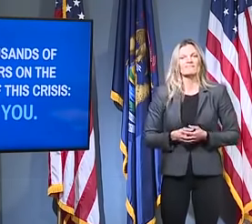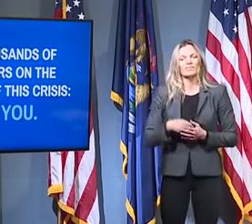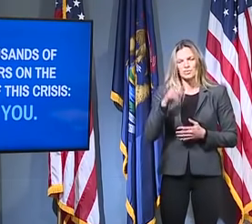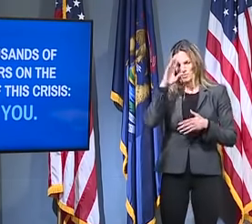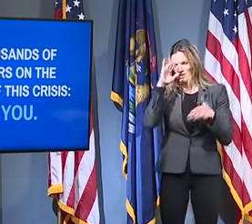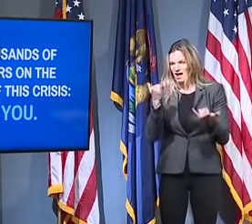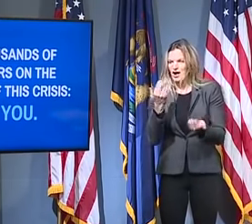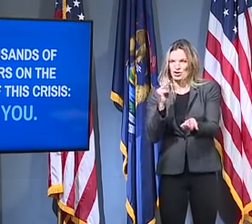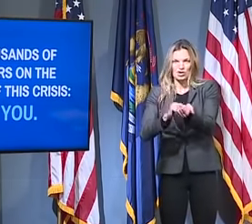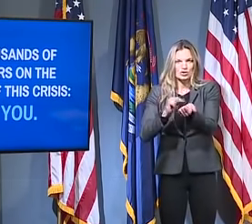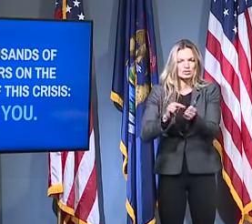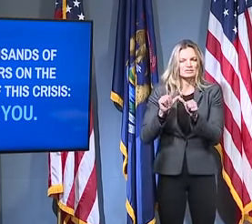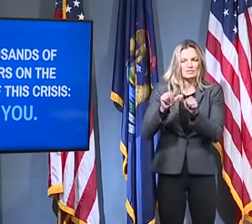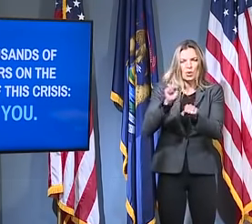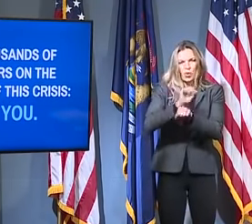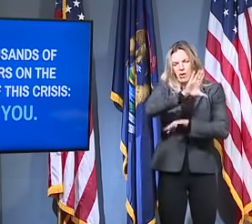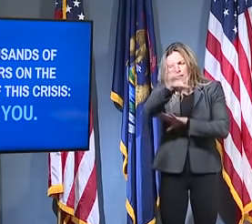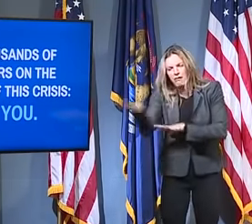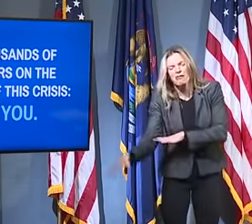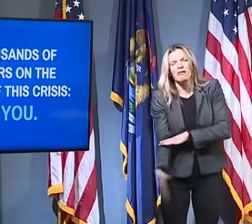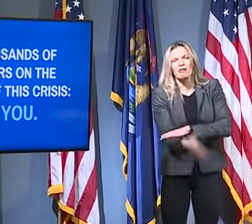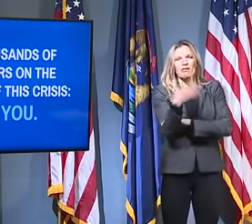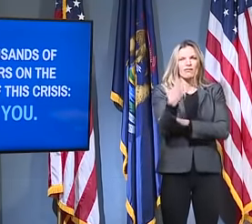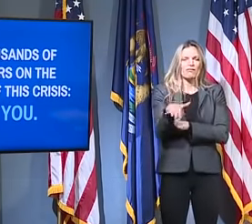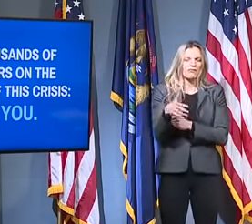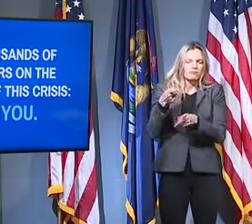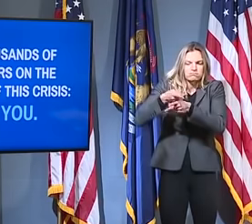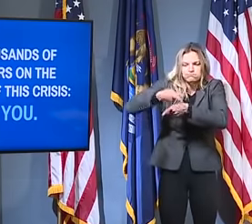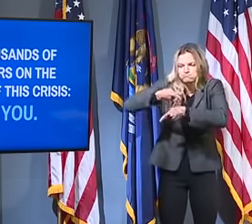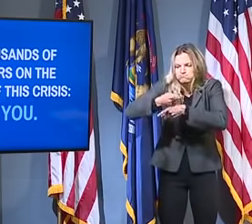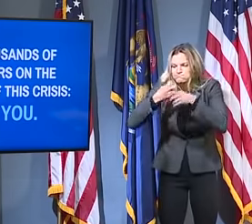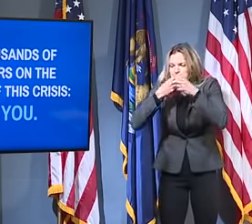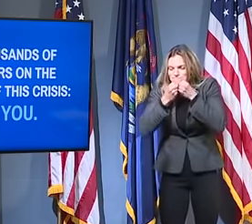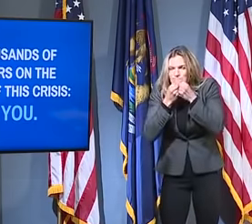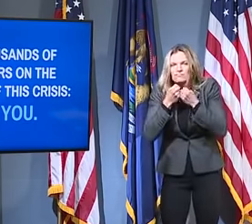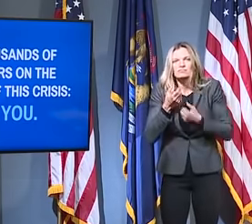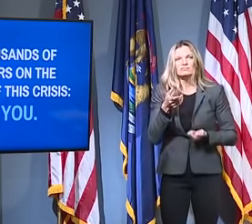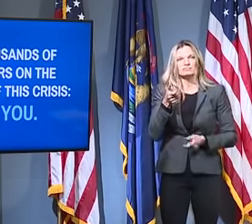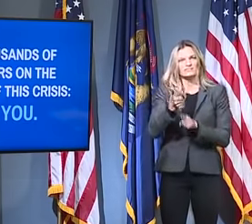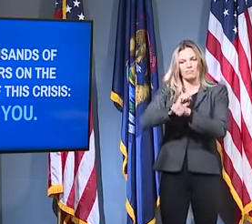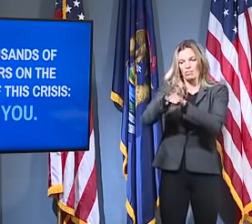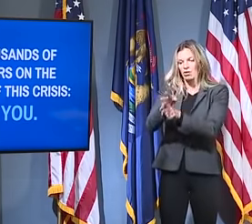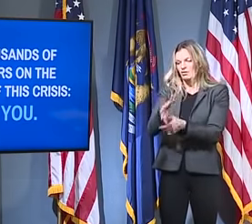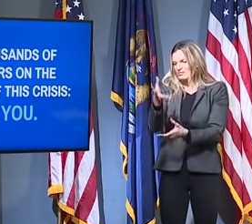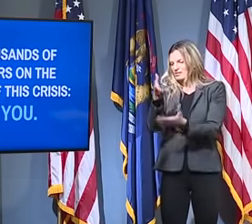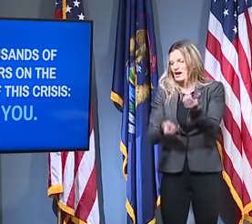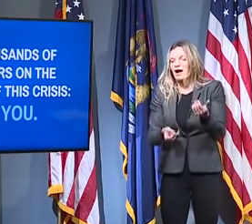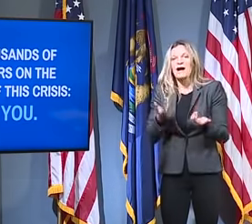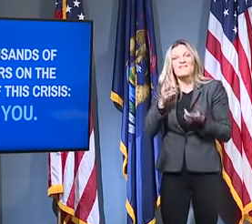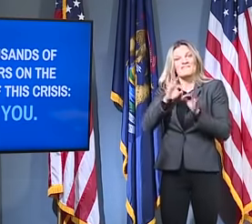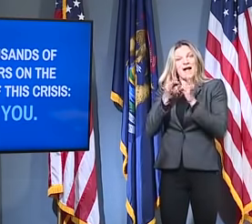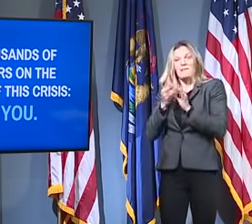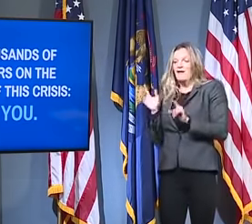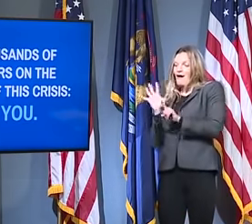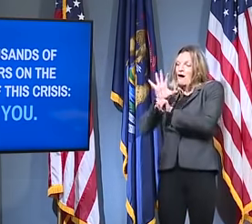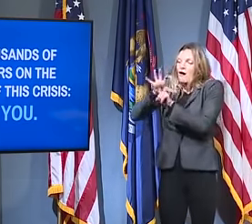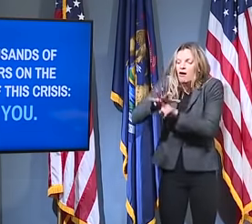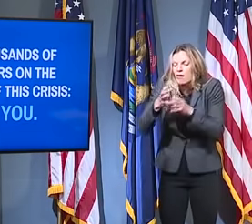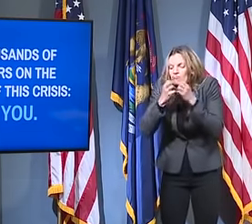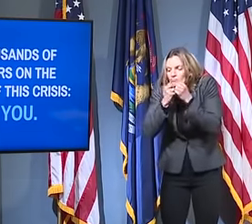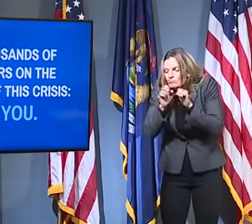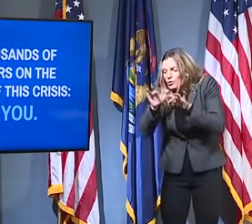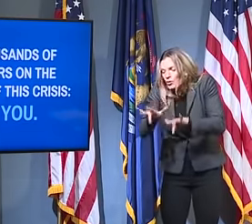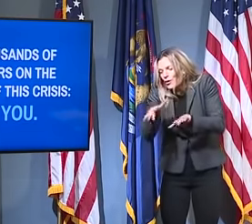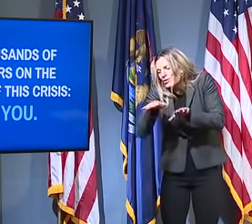safe, who stood by the side of a bed where someone lost their battle with COVID-19 and their family couldn't be there. Grocery